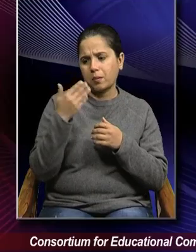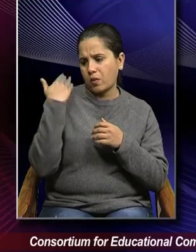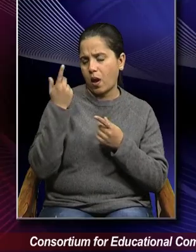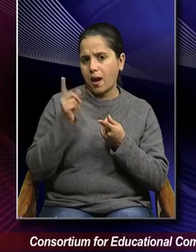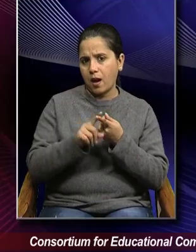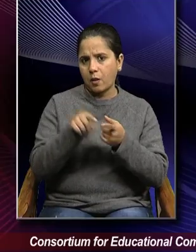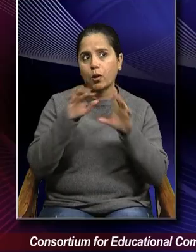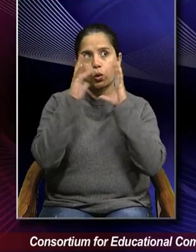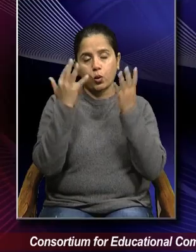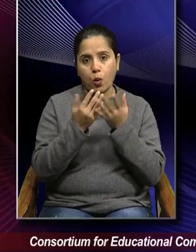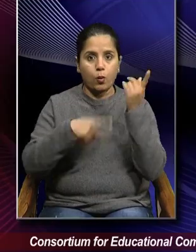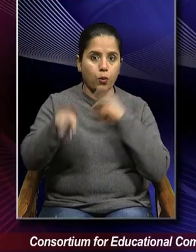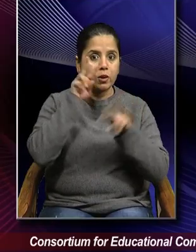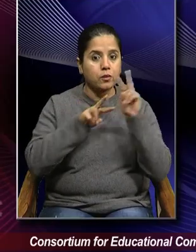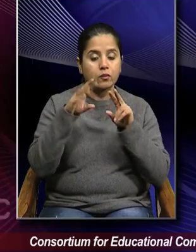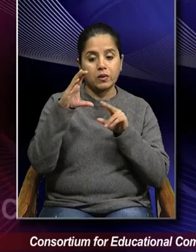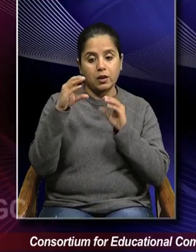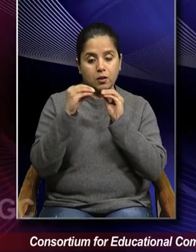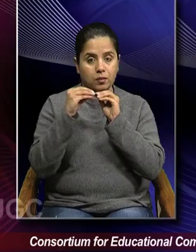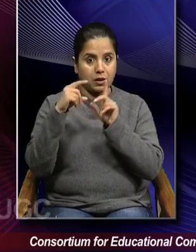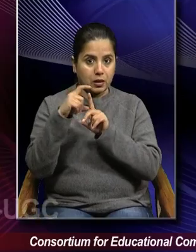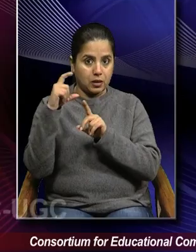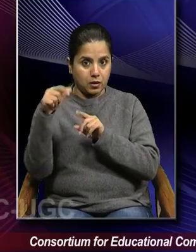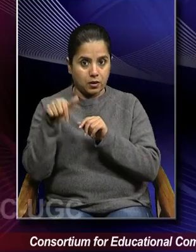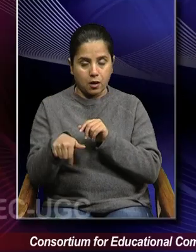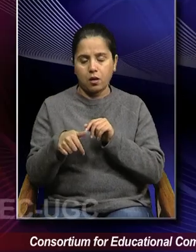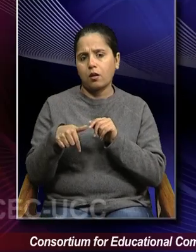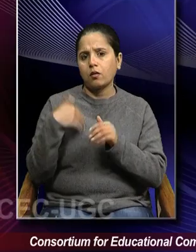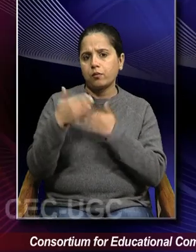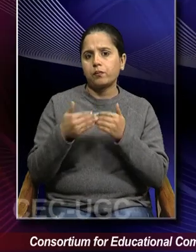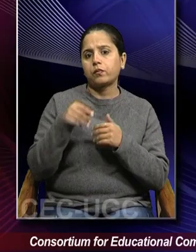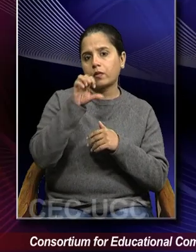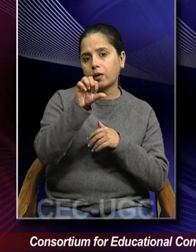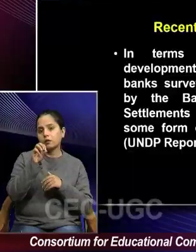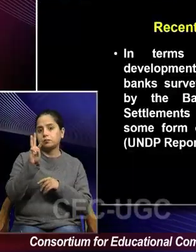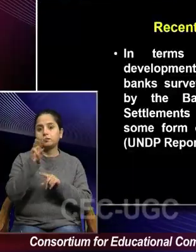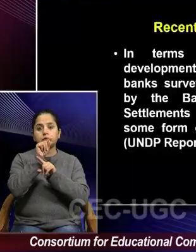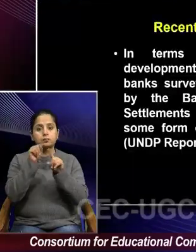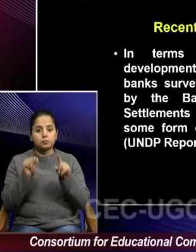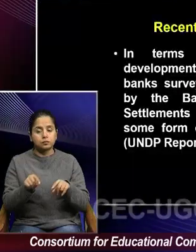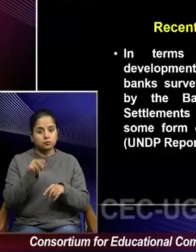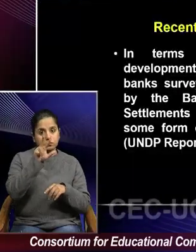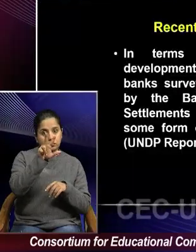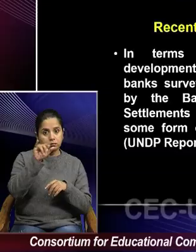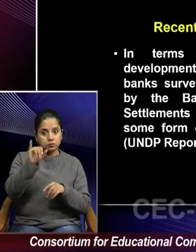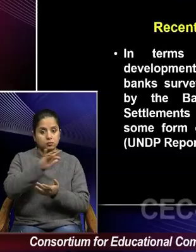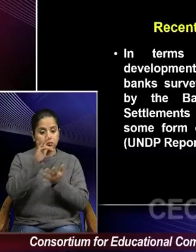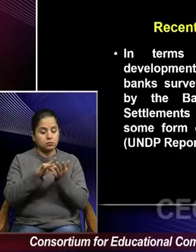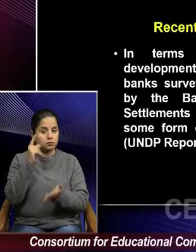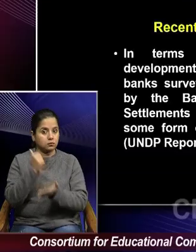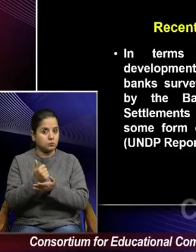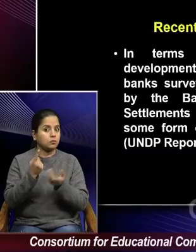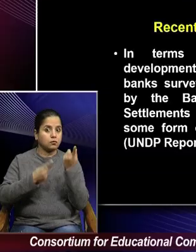across the globe in terms of CBDC current development, 93% of 86 central banks